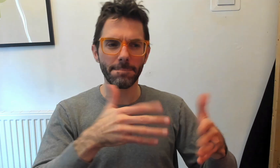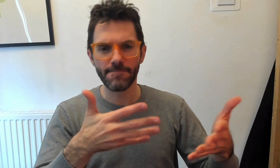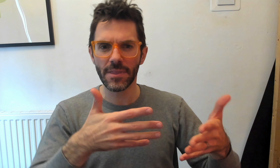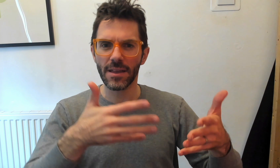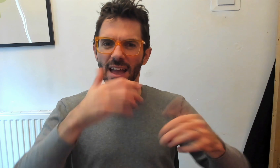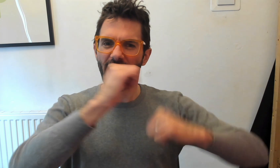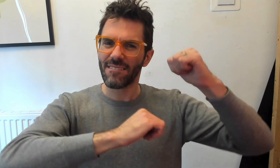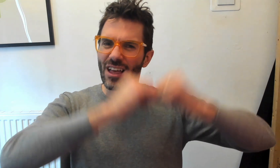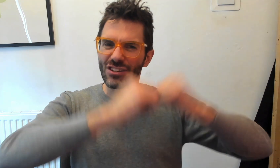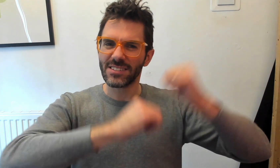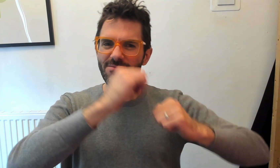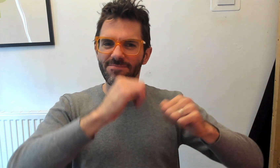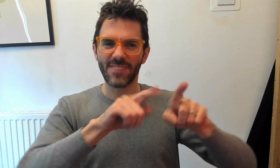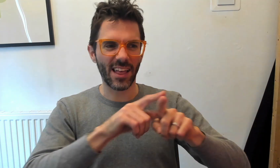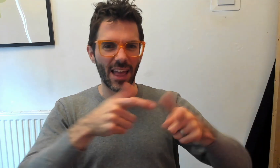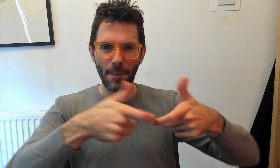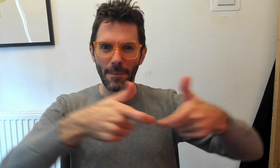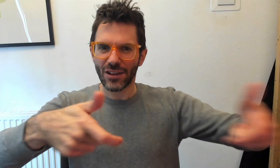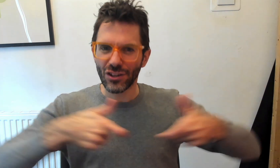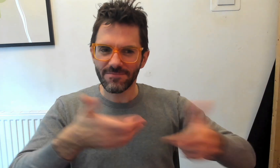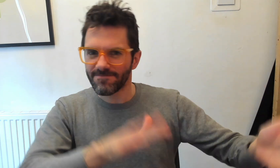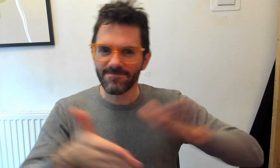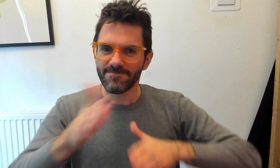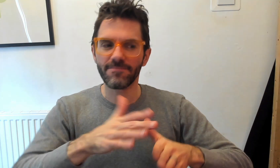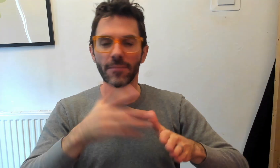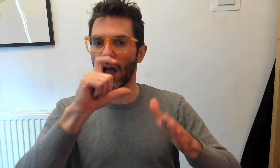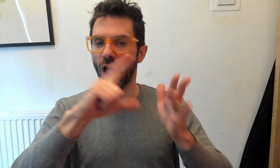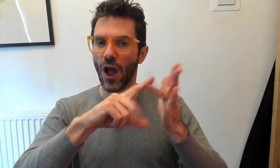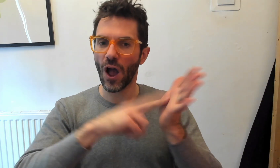MLOps focuses more on infrastructure, so package,